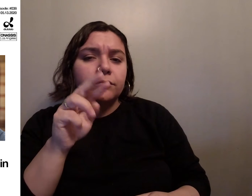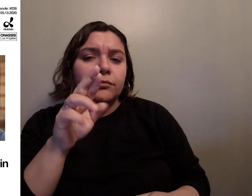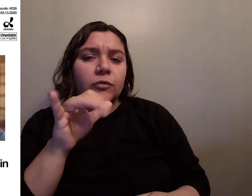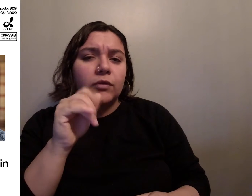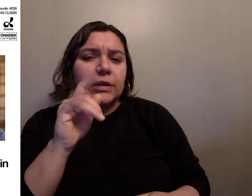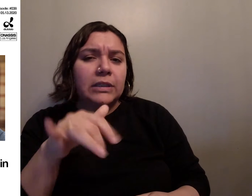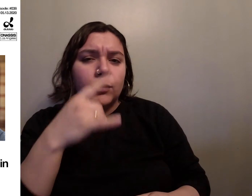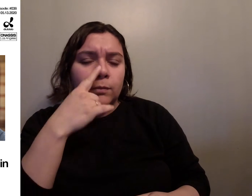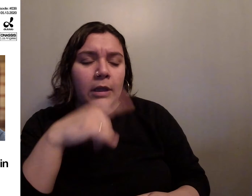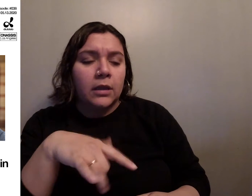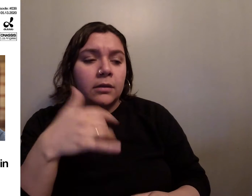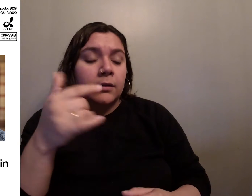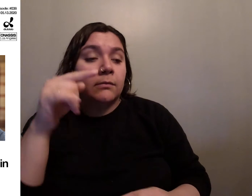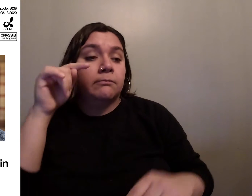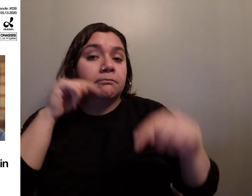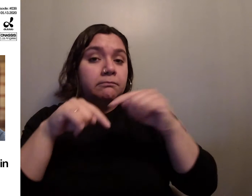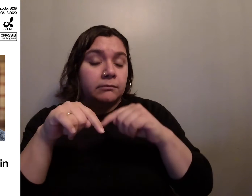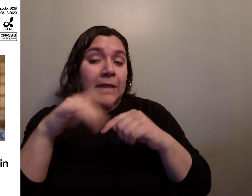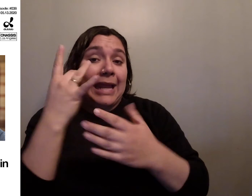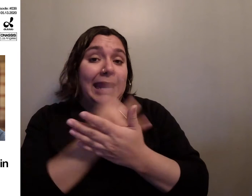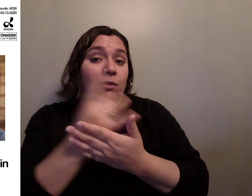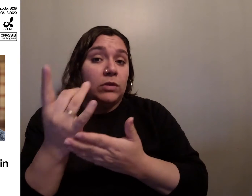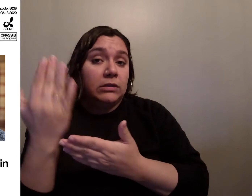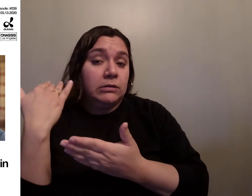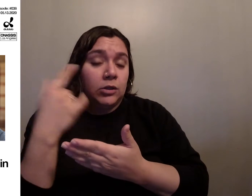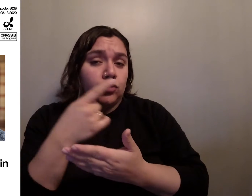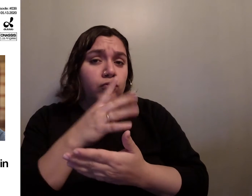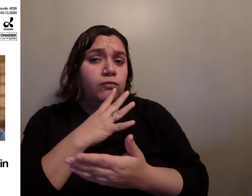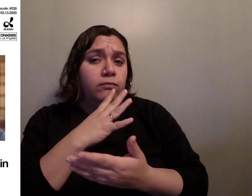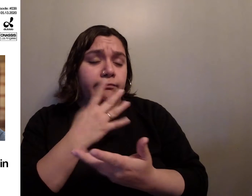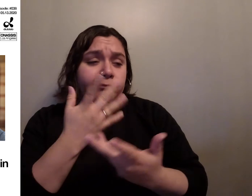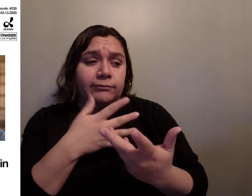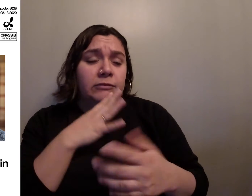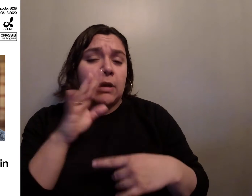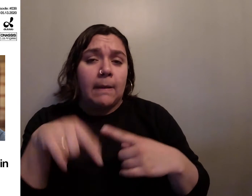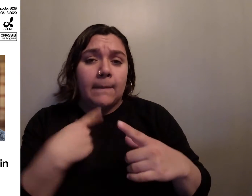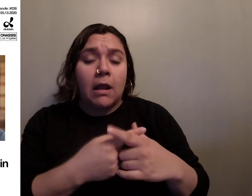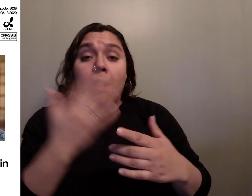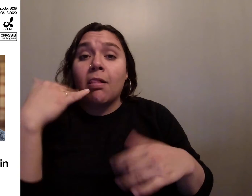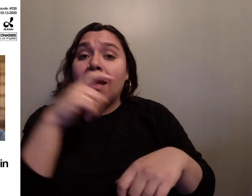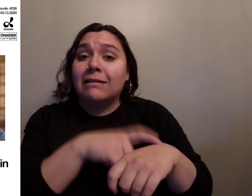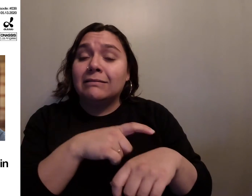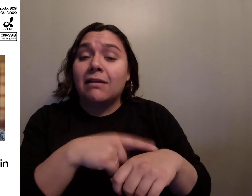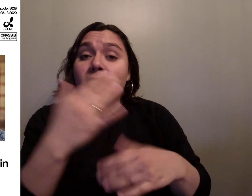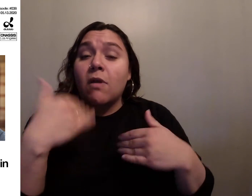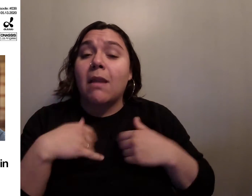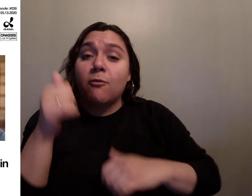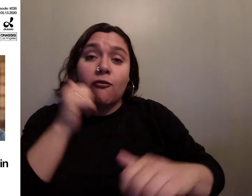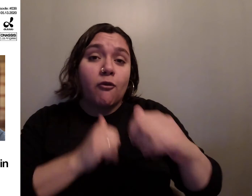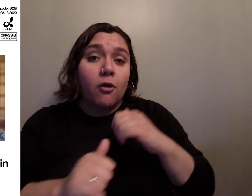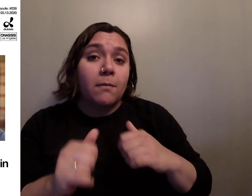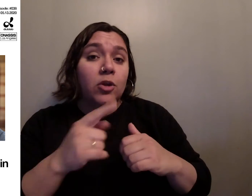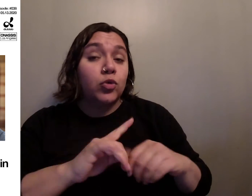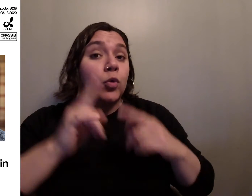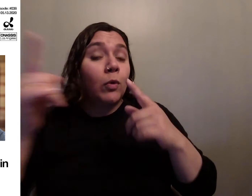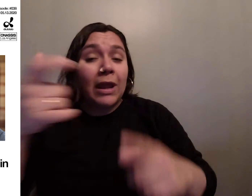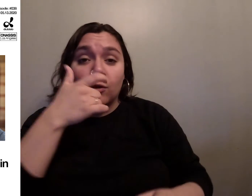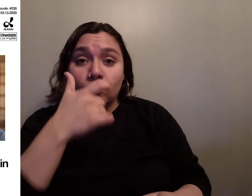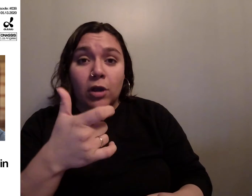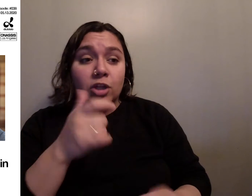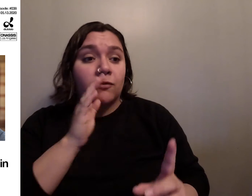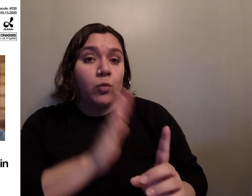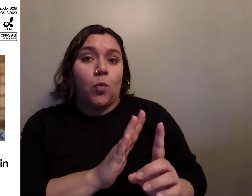And I'm curious, Kristy, if you can bring me back 8 weeks and tell me, what was the